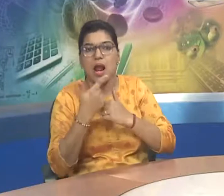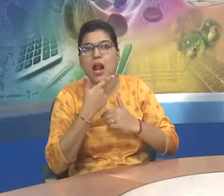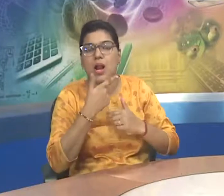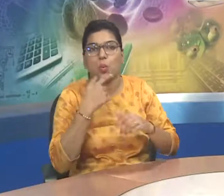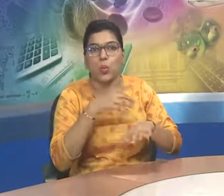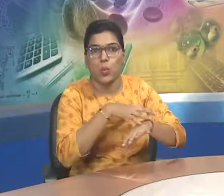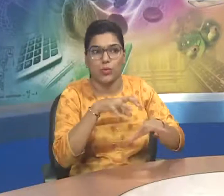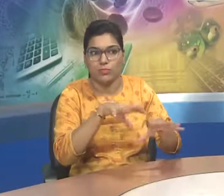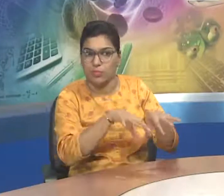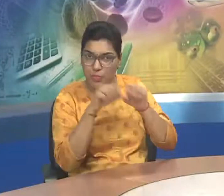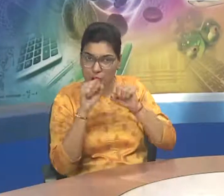intramuscular injection.